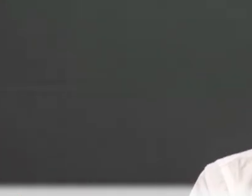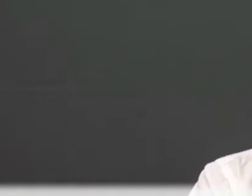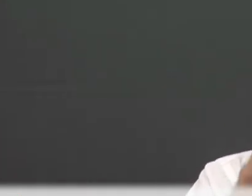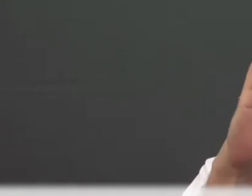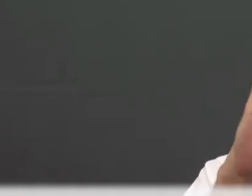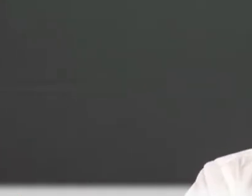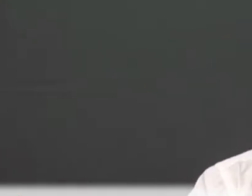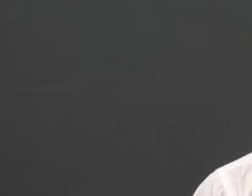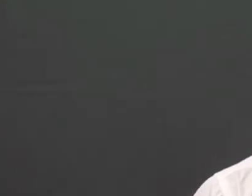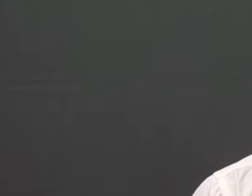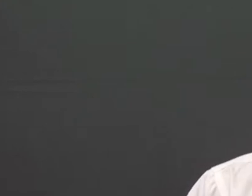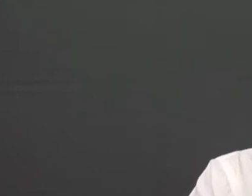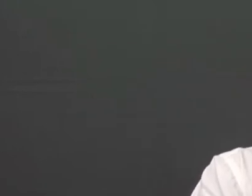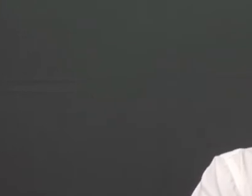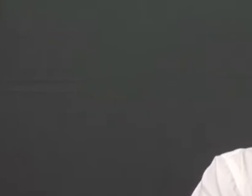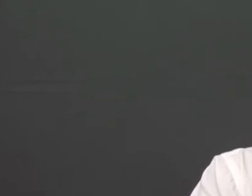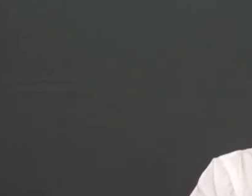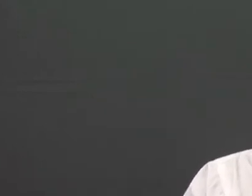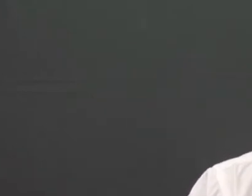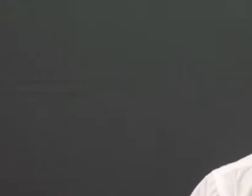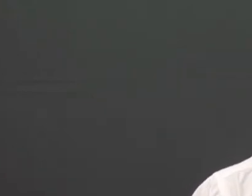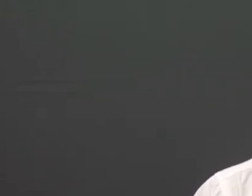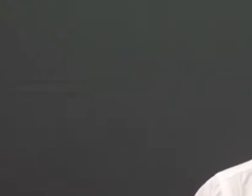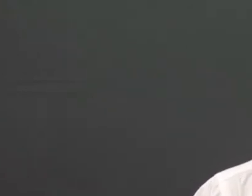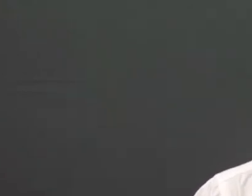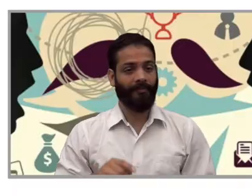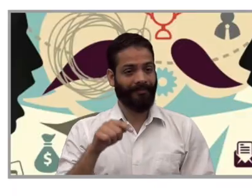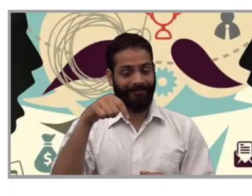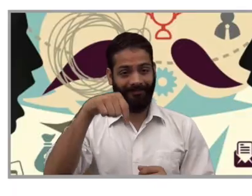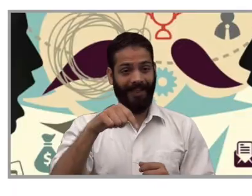as an instructor.